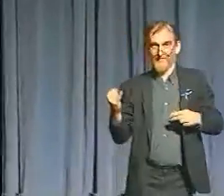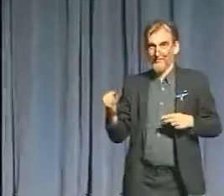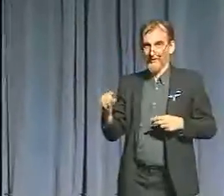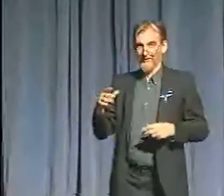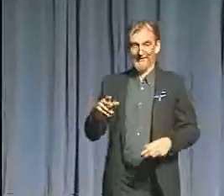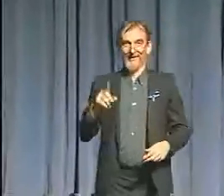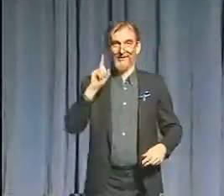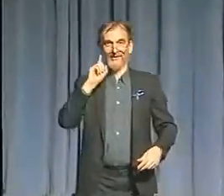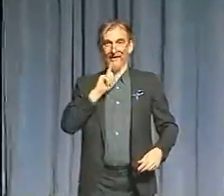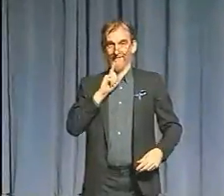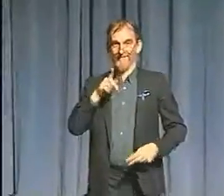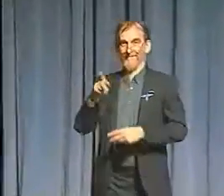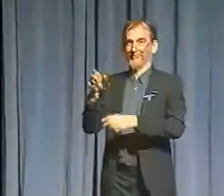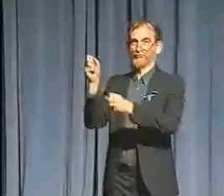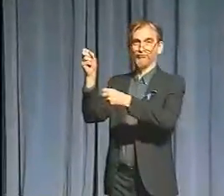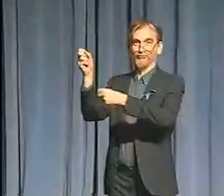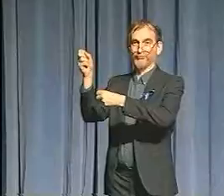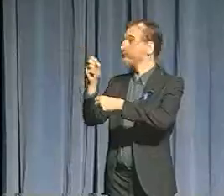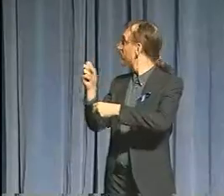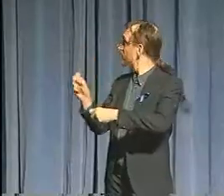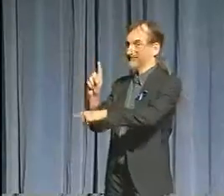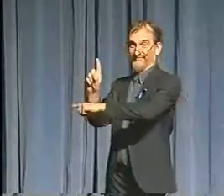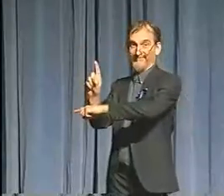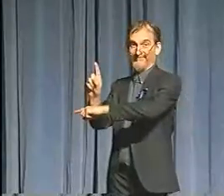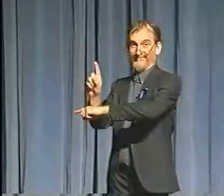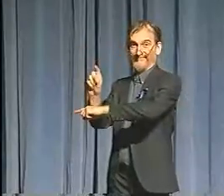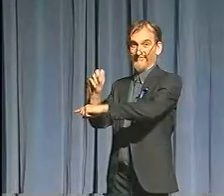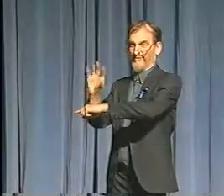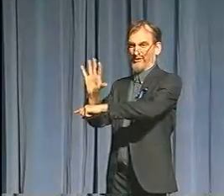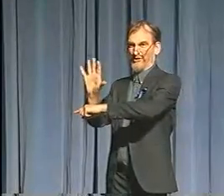This image was produced by a deaf artist.